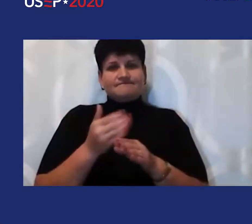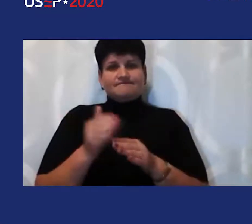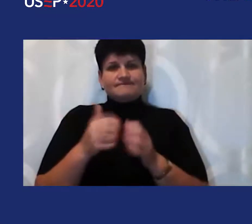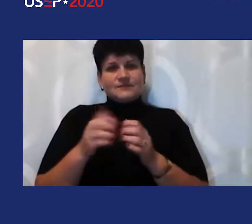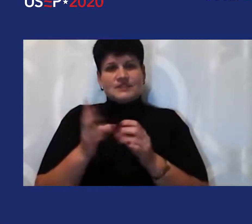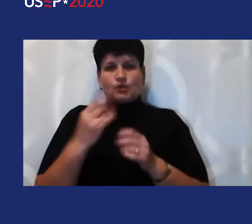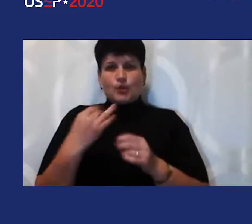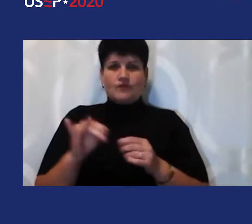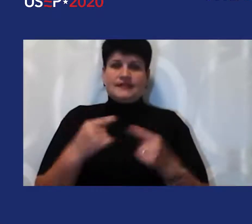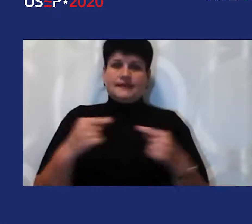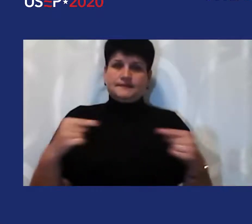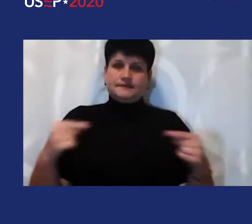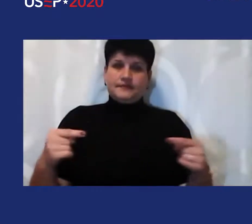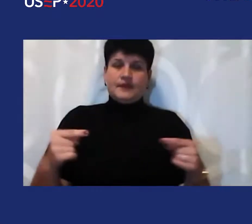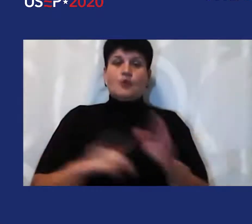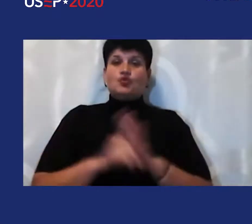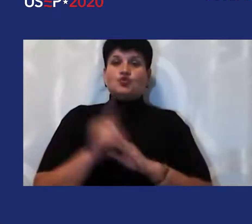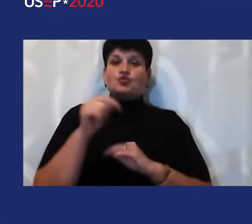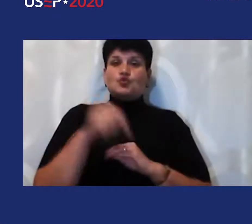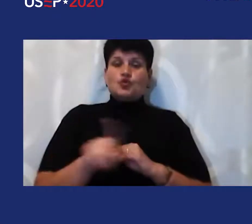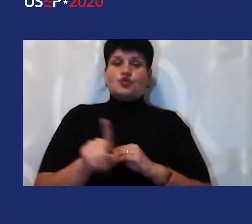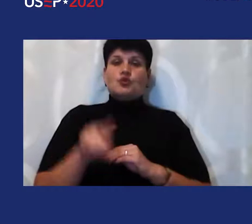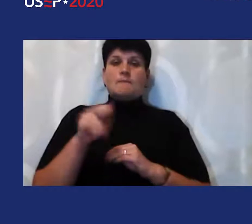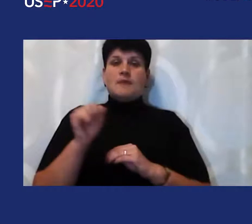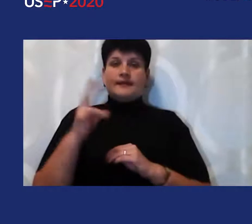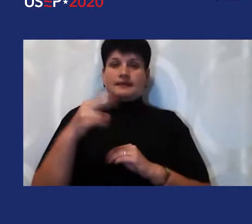sometimes indirectly. Well, let's start by